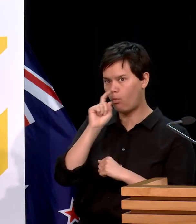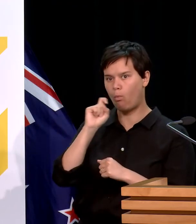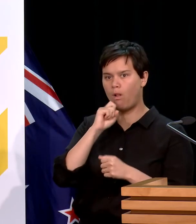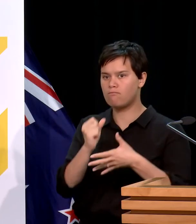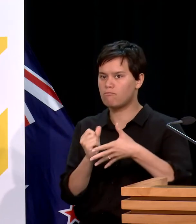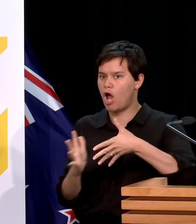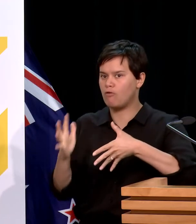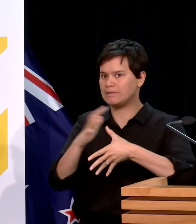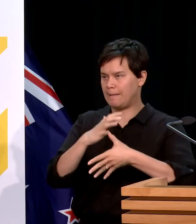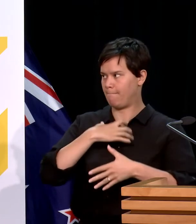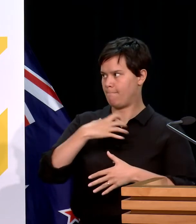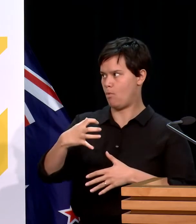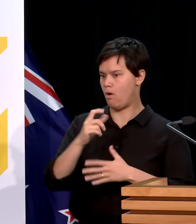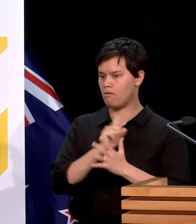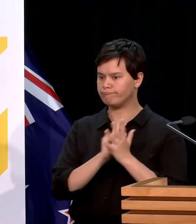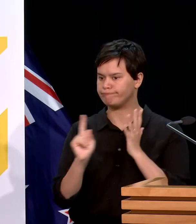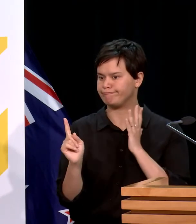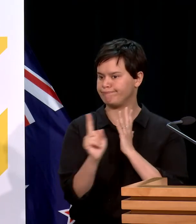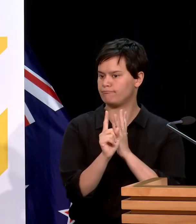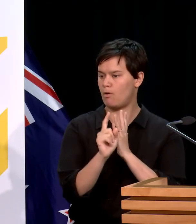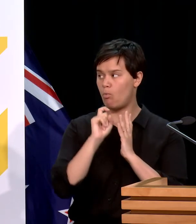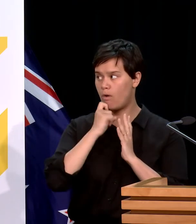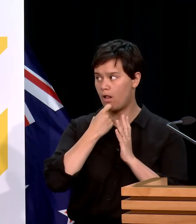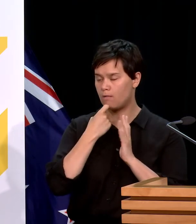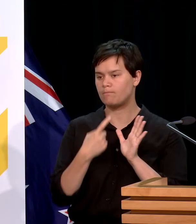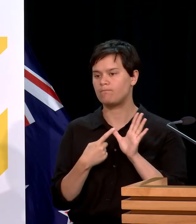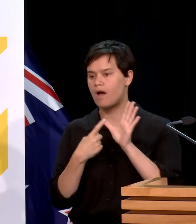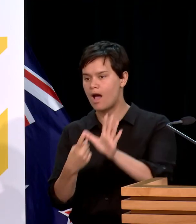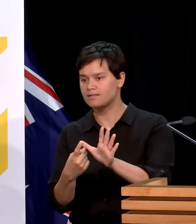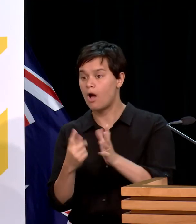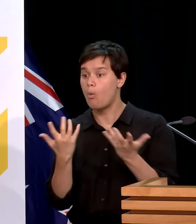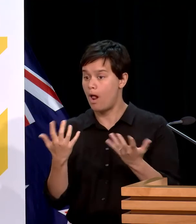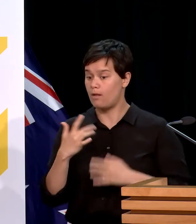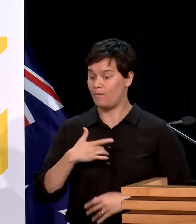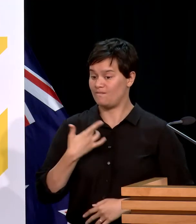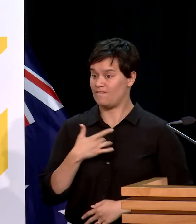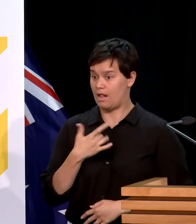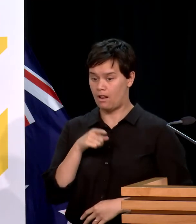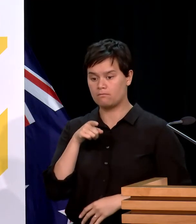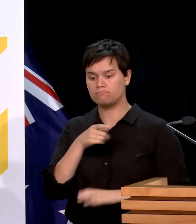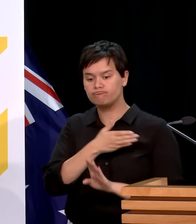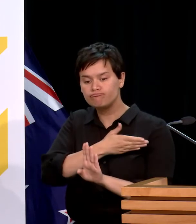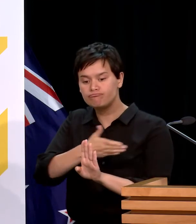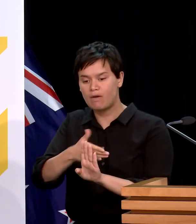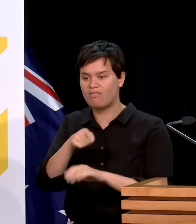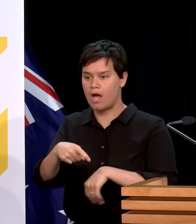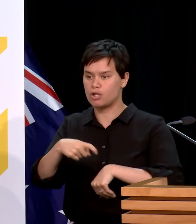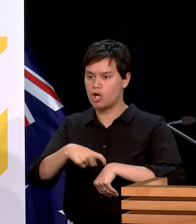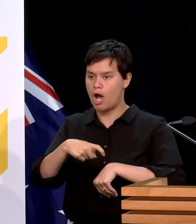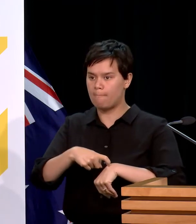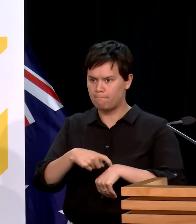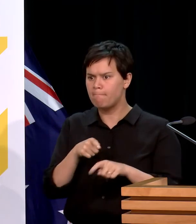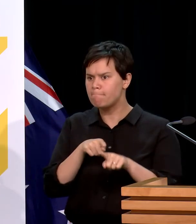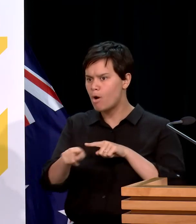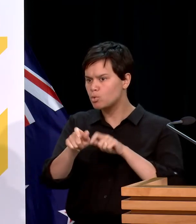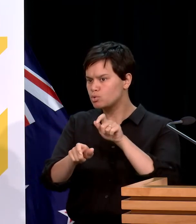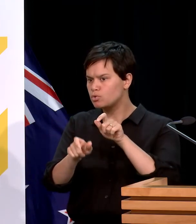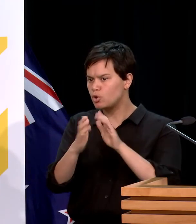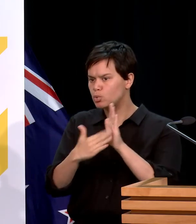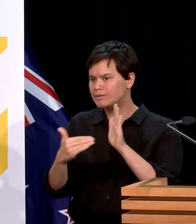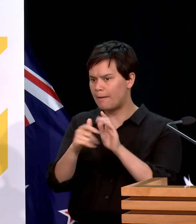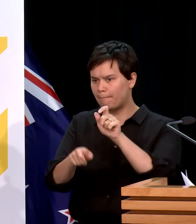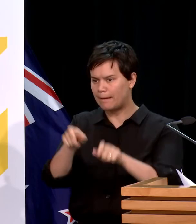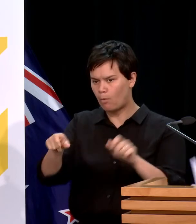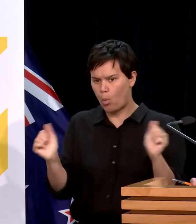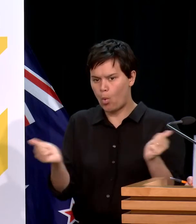possible that we are going to be in a position where vaccines will be widely available at that point, so they'll be able to access them